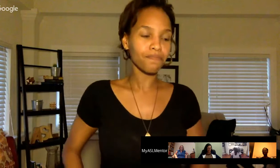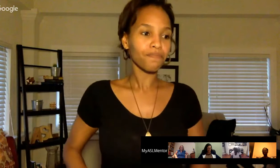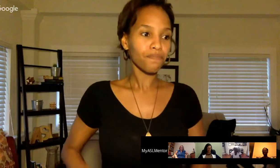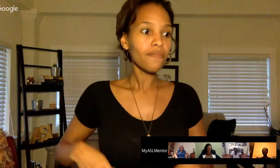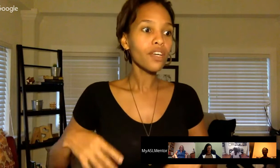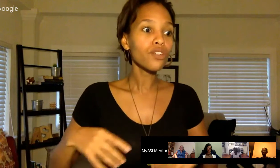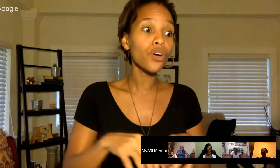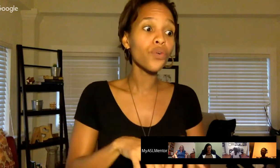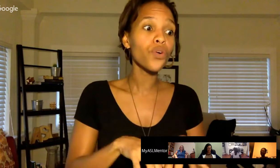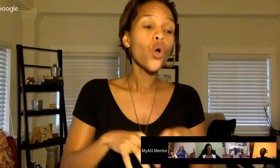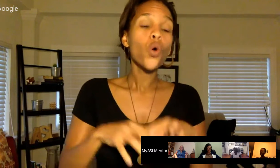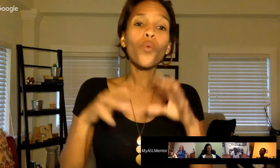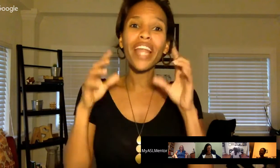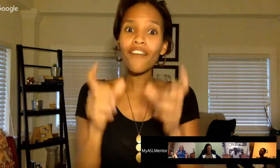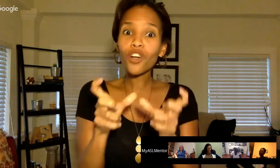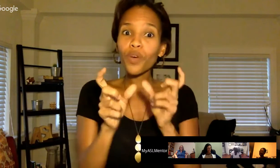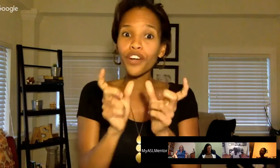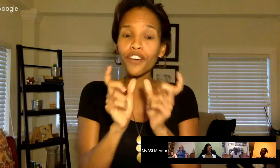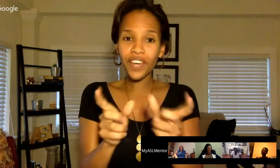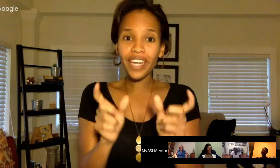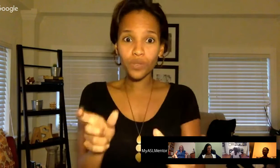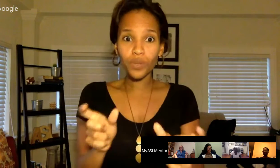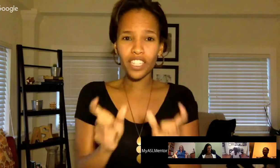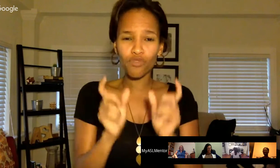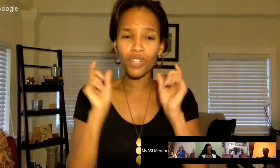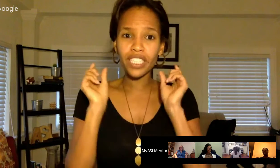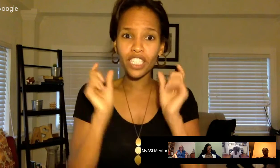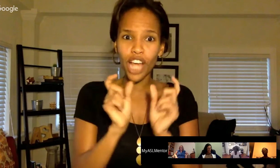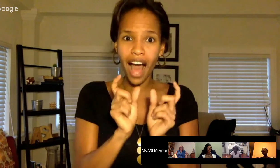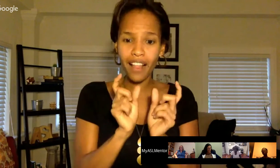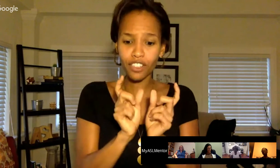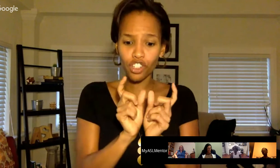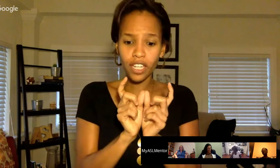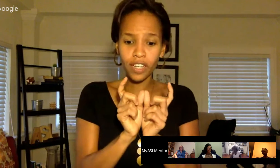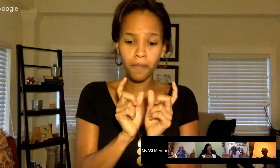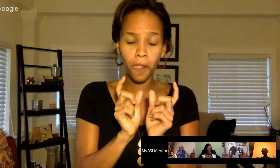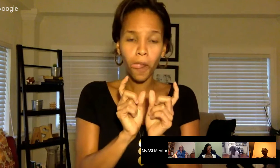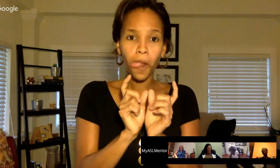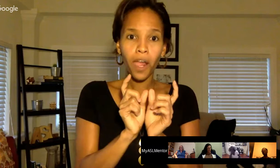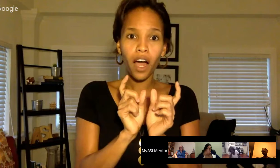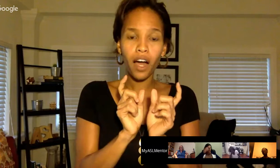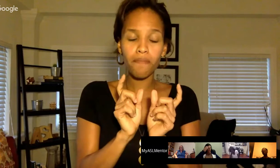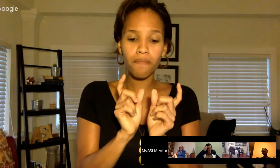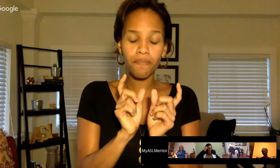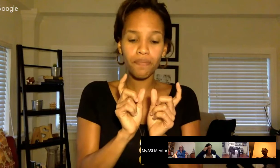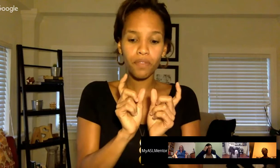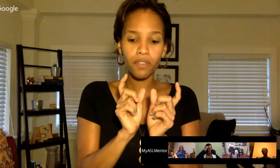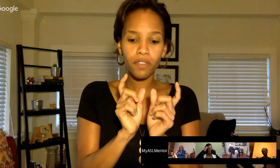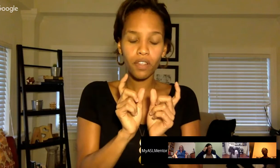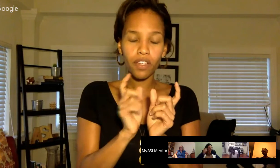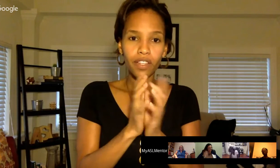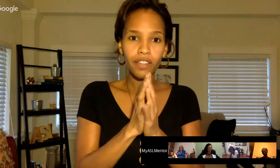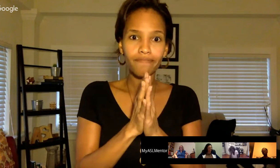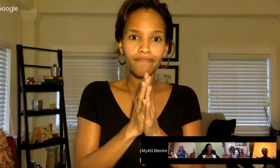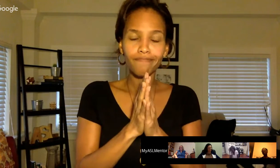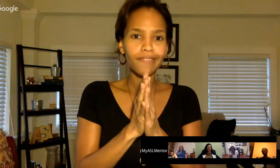stake. So whenever we are faced with this really challenging